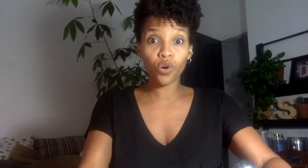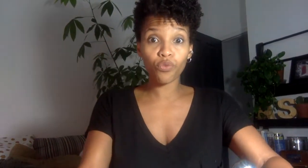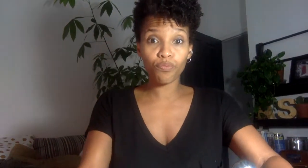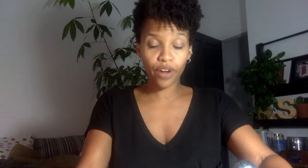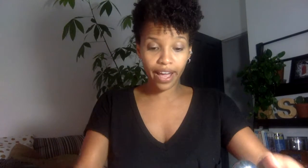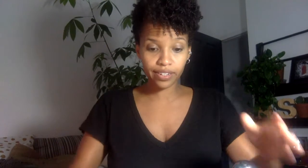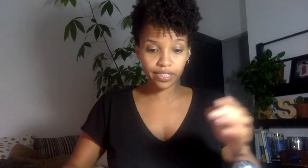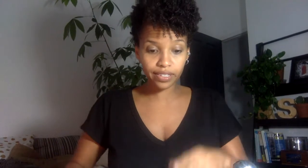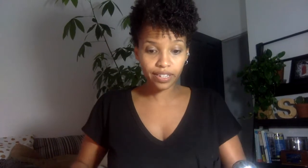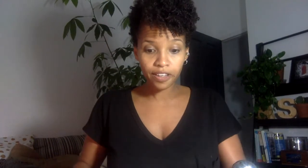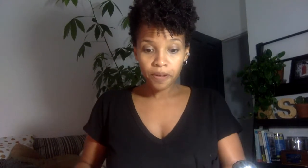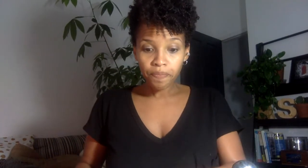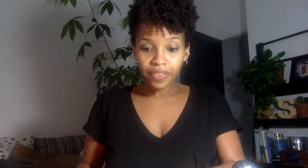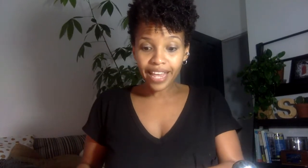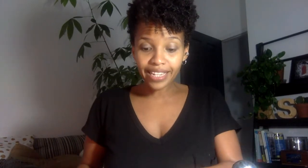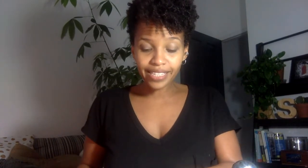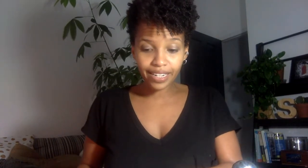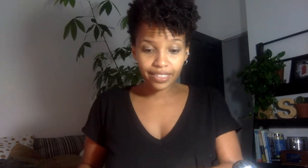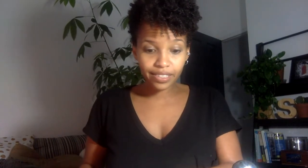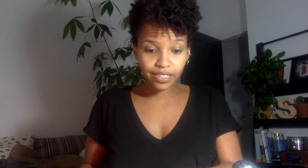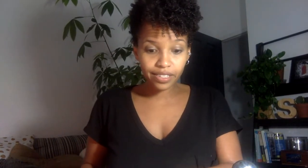own practice. Next sentence.